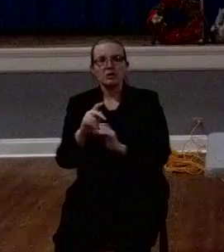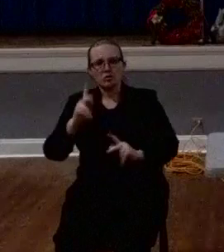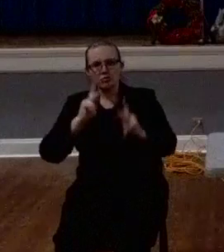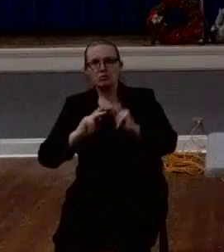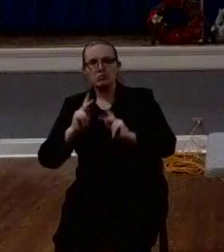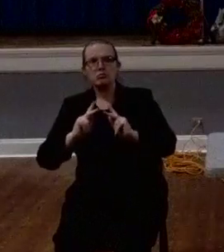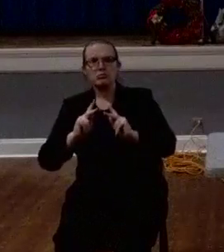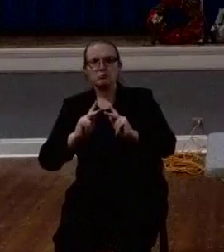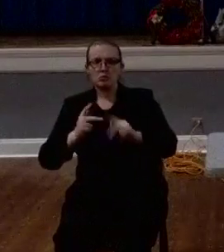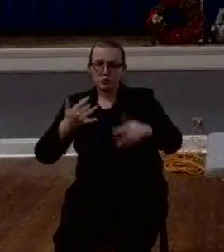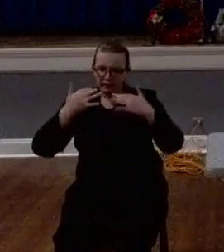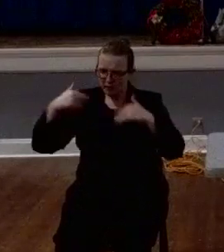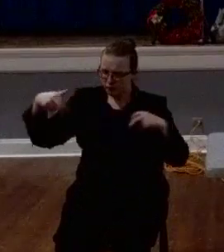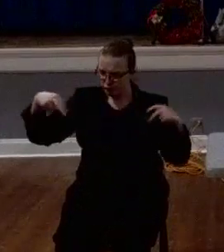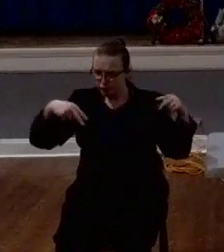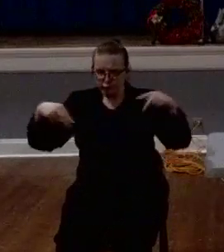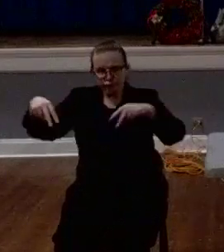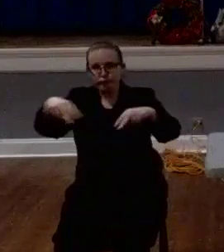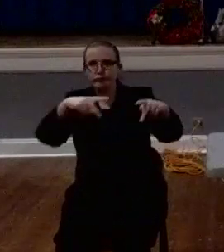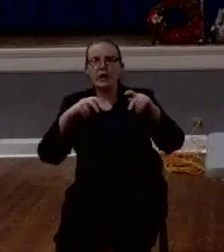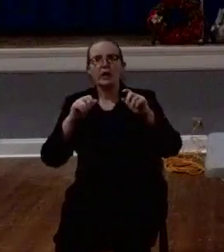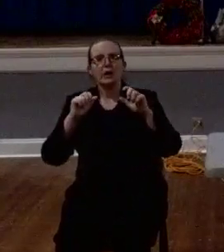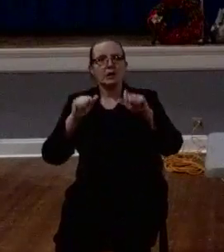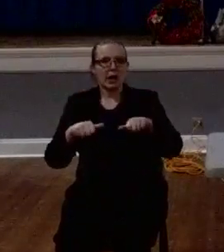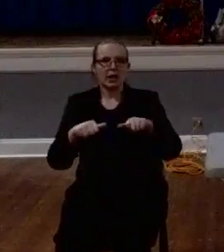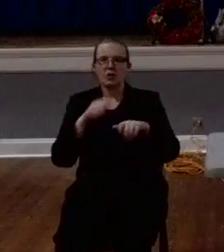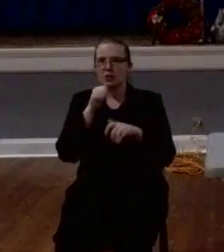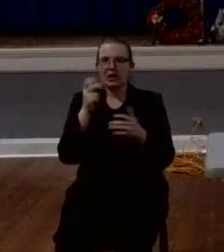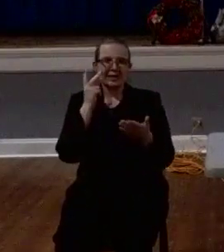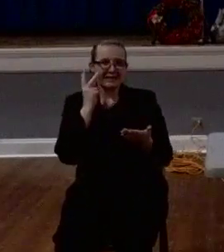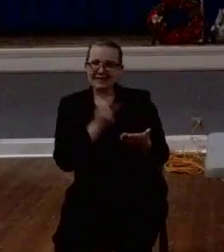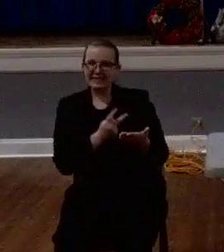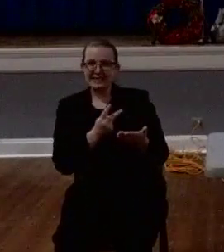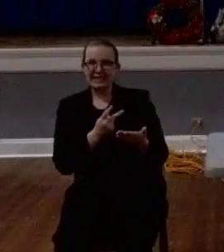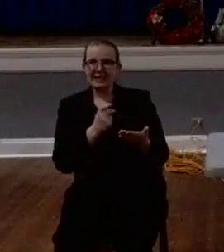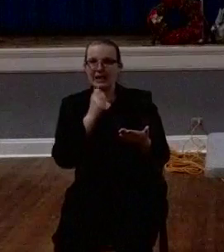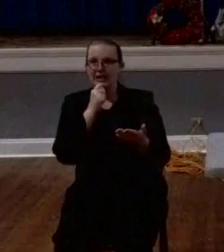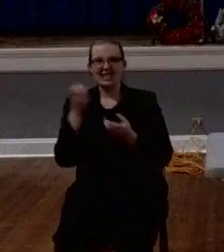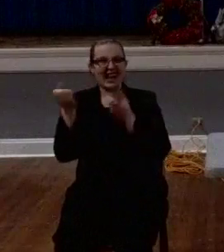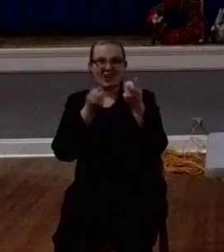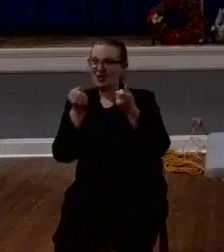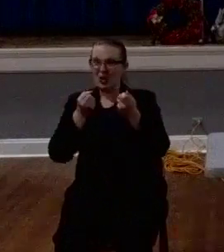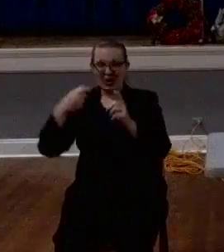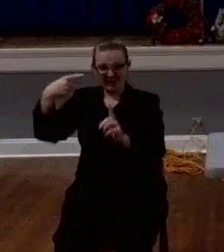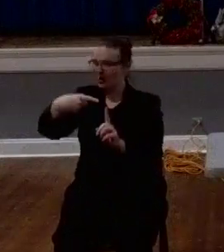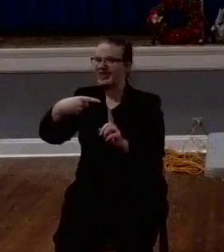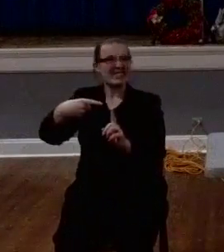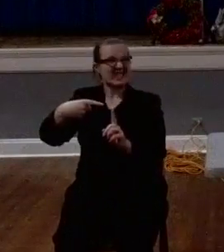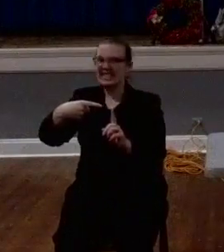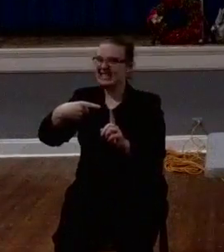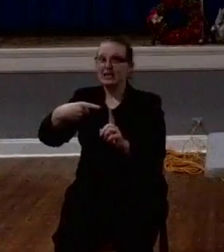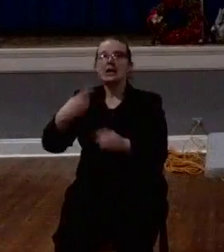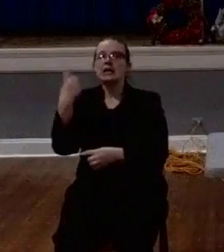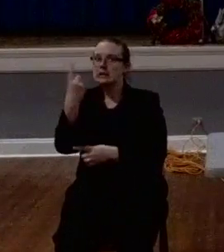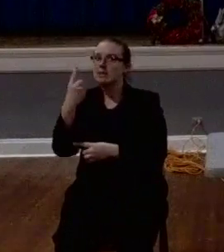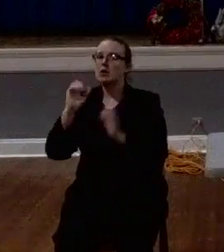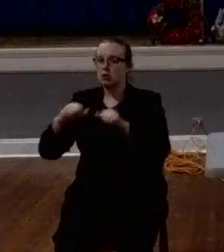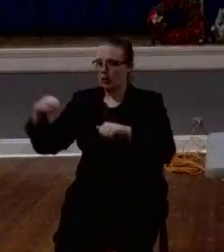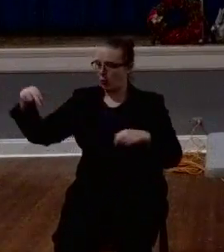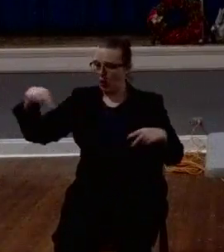pedestrian friendly as well. So again, you're not going to see, it's not going to be car oriented. This is really something to walk up to